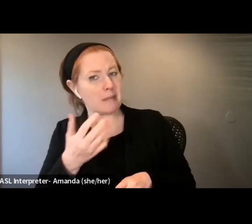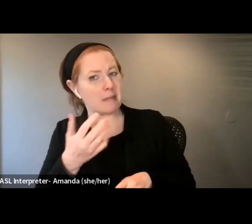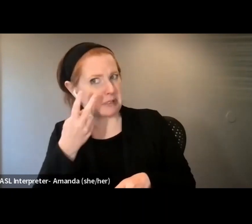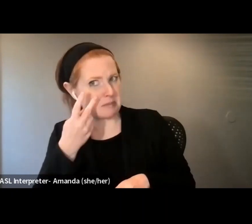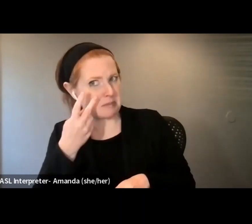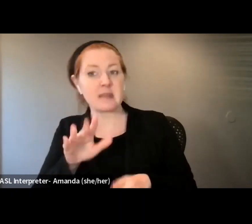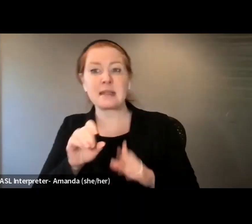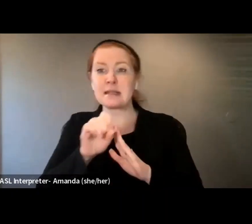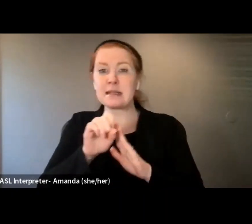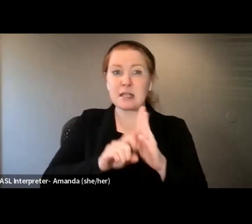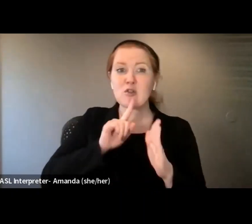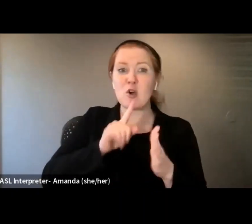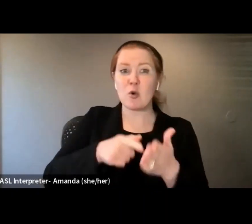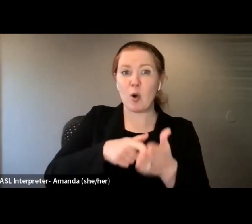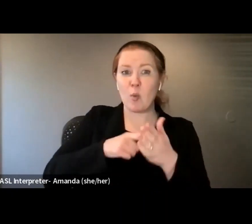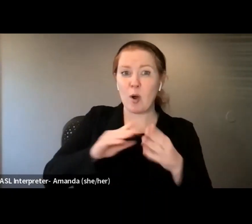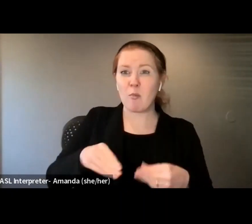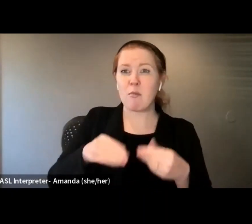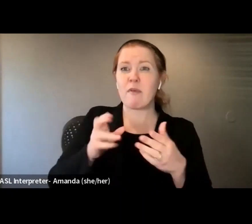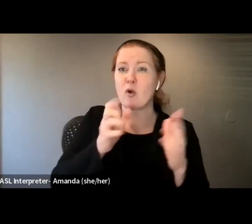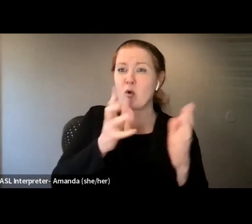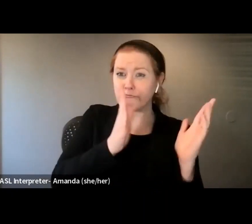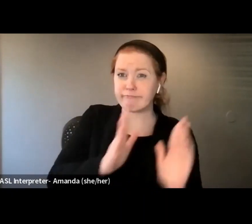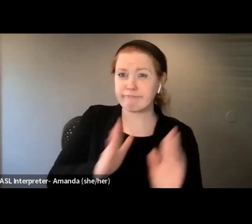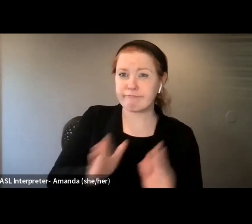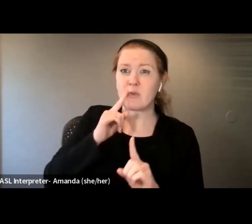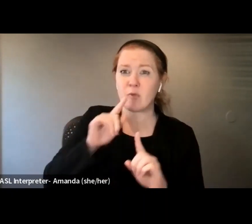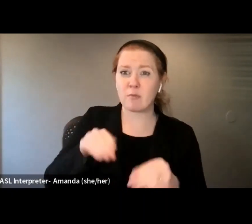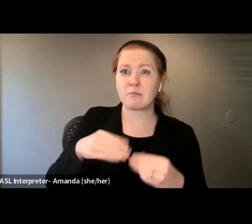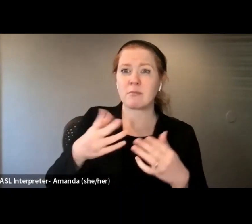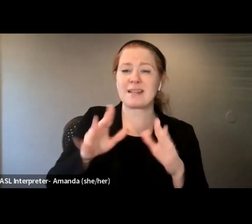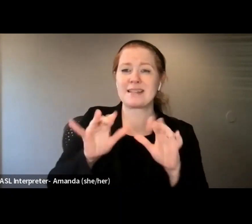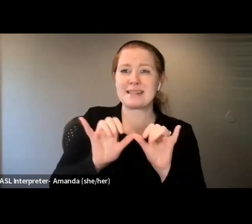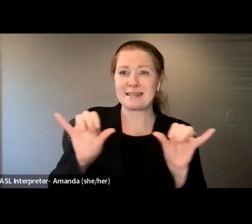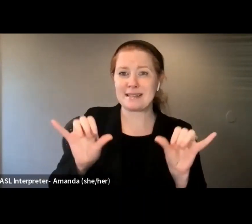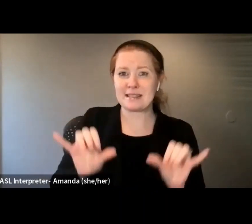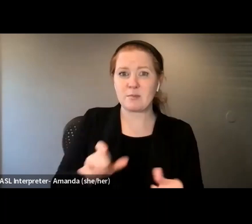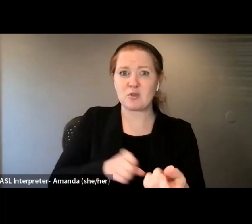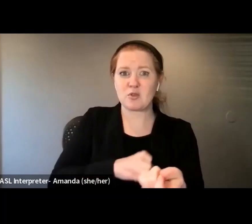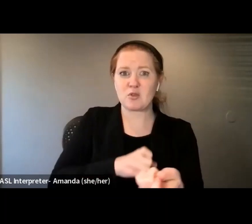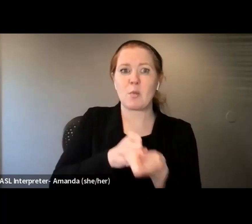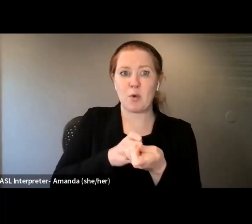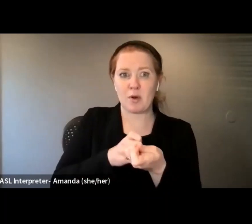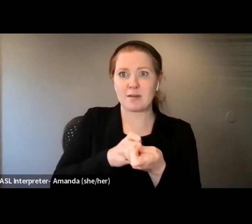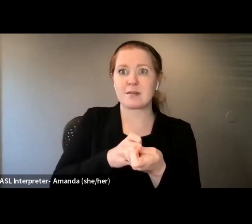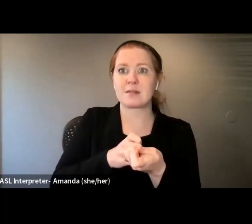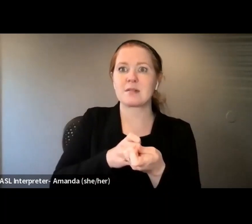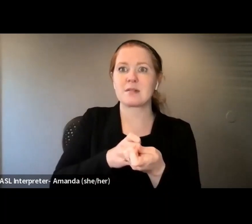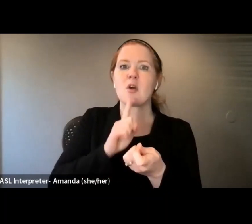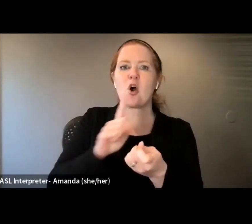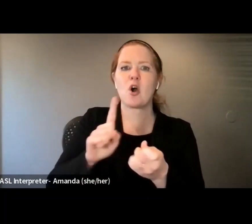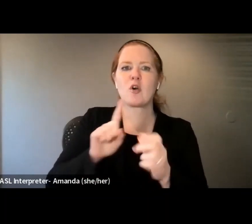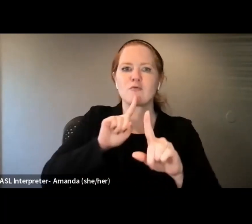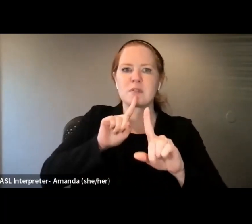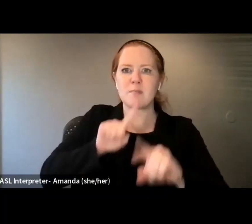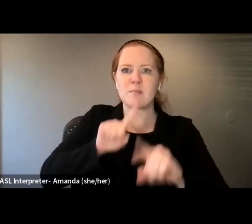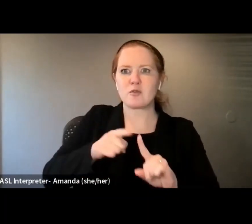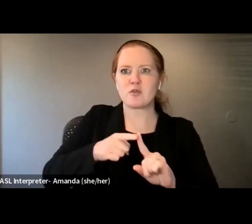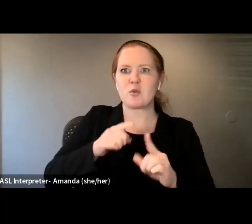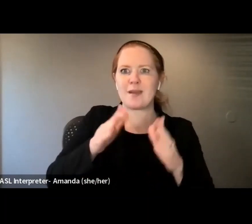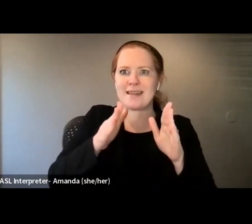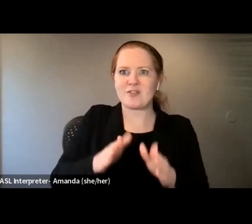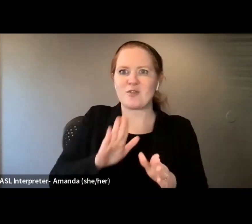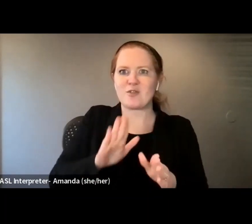are required to provide or arrange for the provision of a system of supports that are responsive to an individual's needs and desires